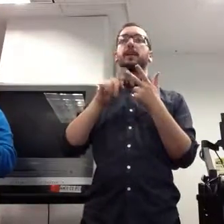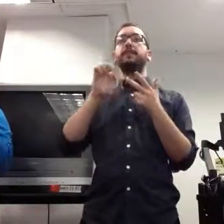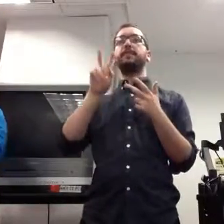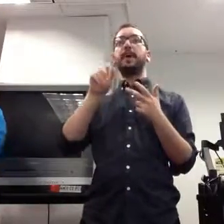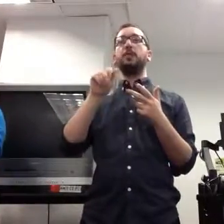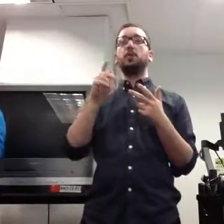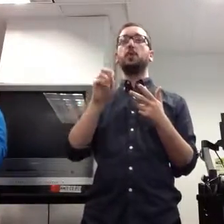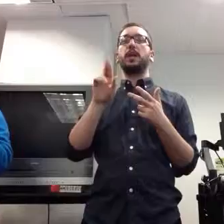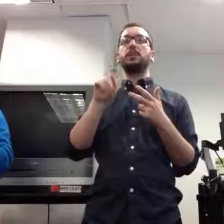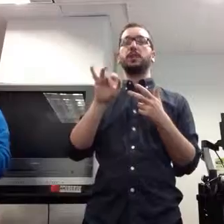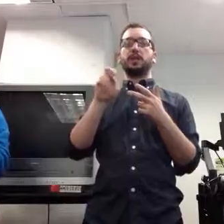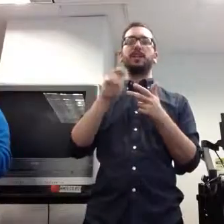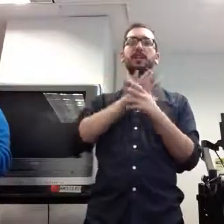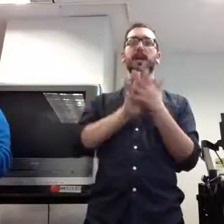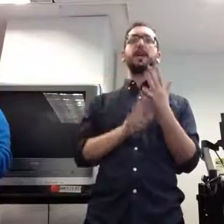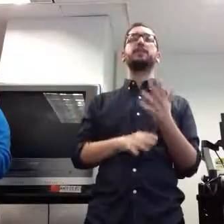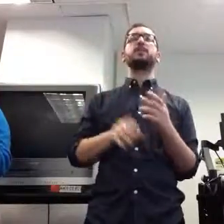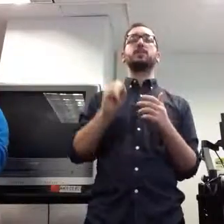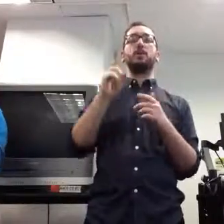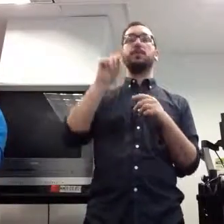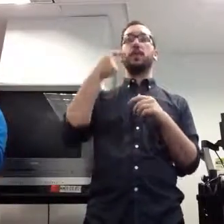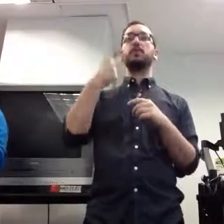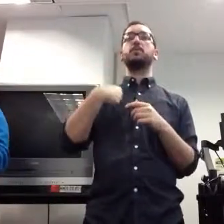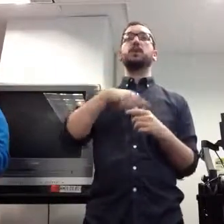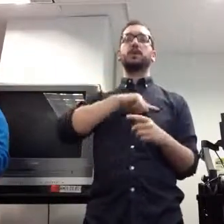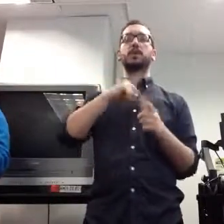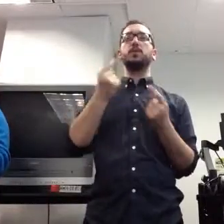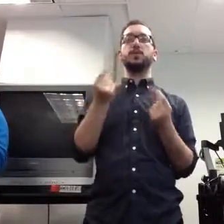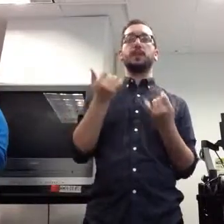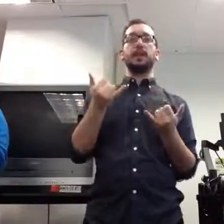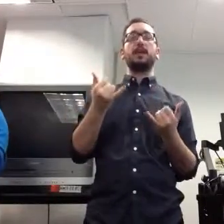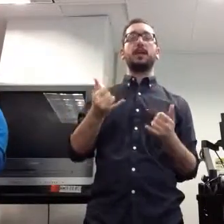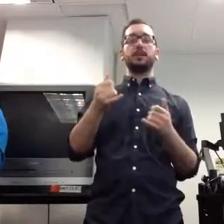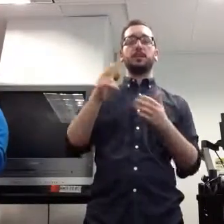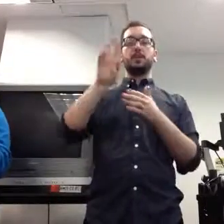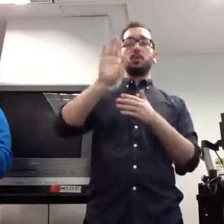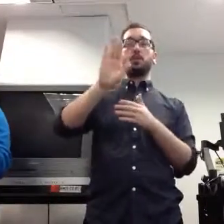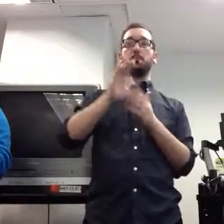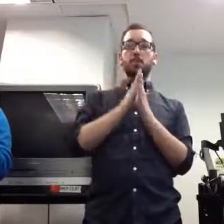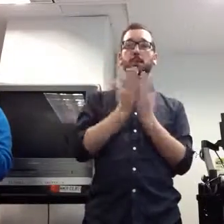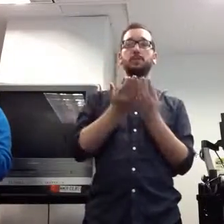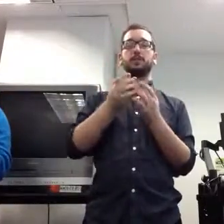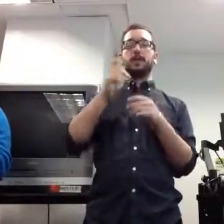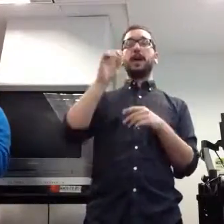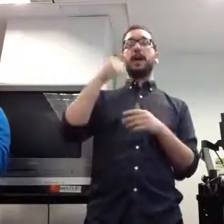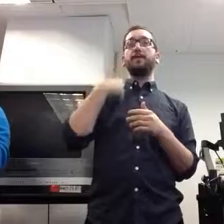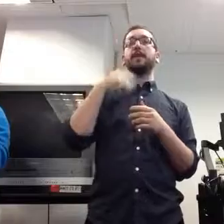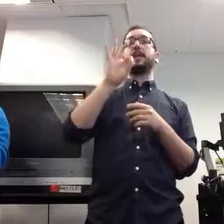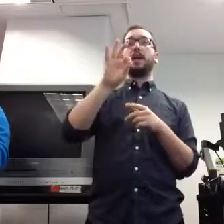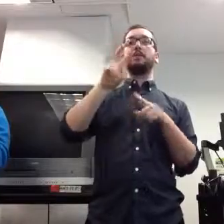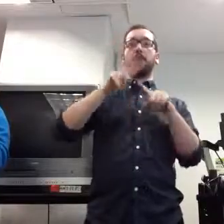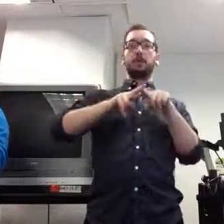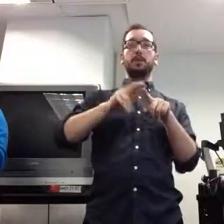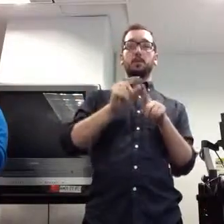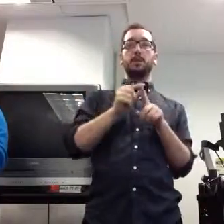thing you need to do is in your notebooks, I've got, I believe, 9 vocabulary words that we need to make sure that we know for sure and get those in.